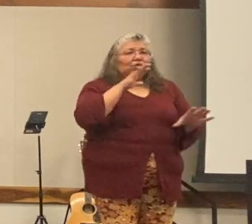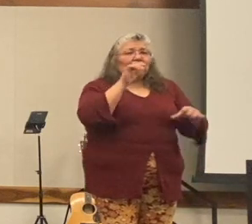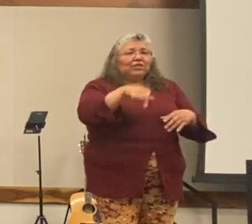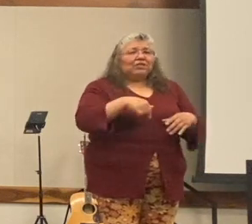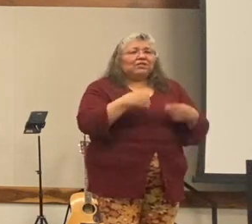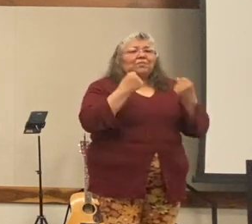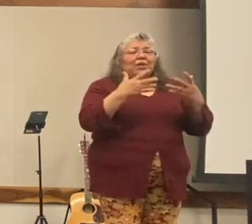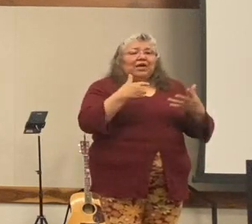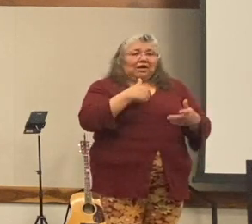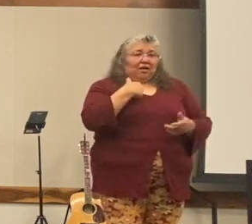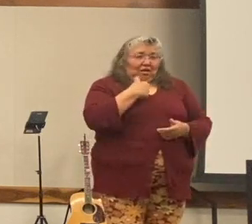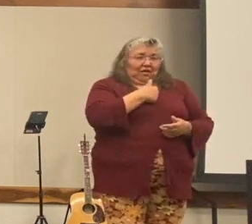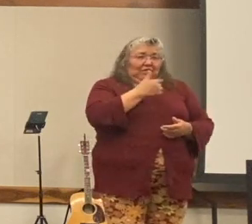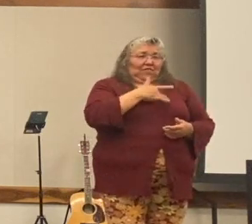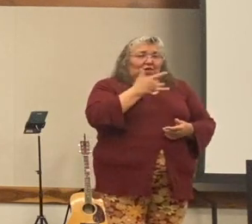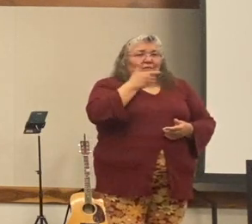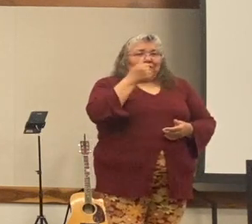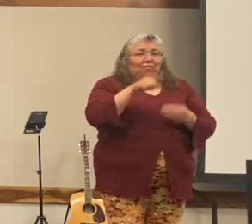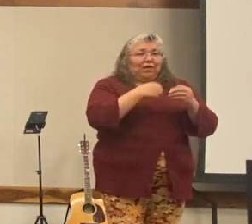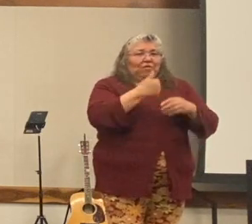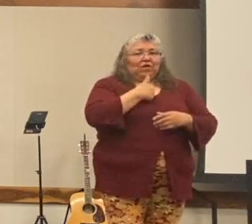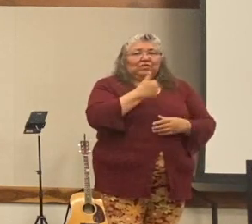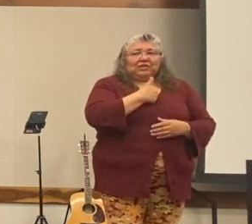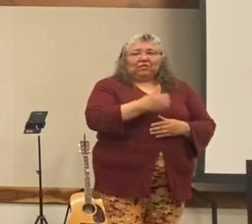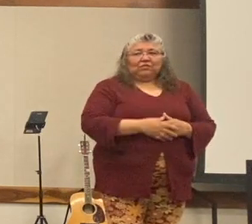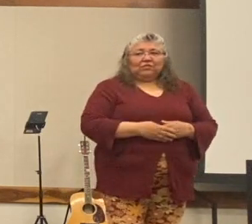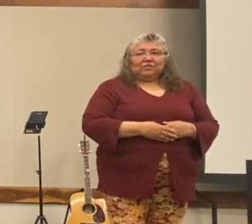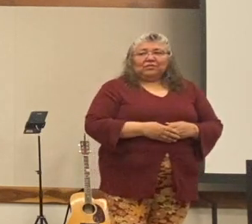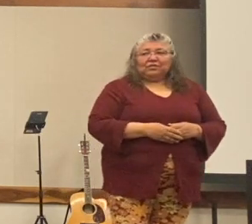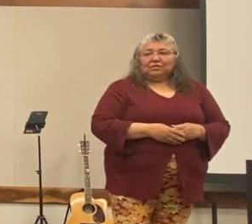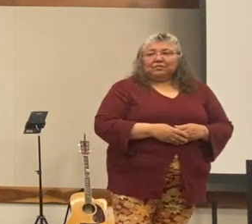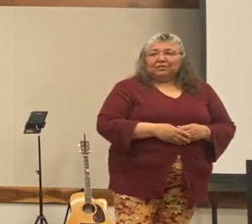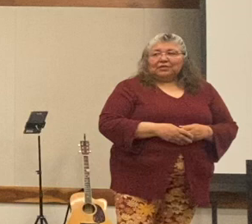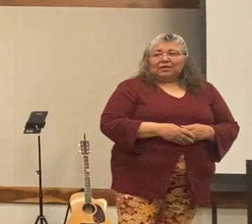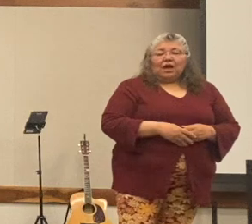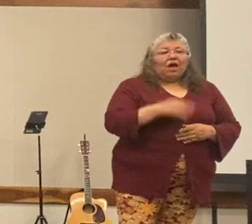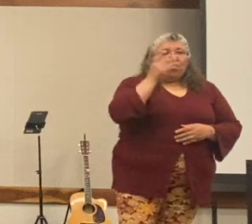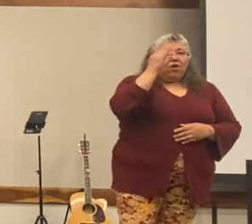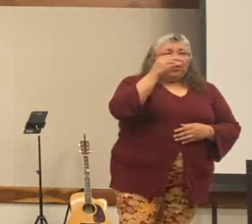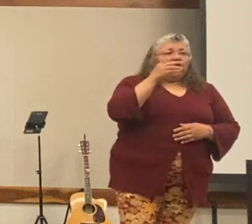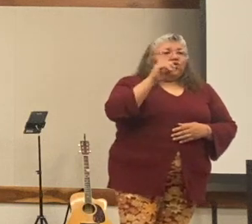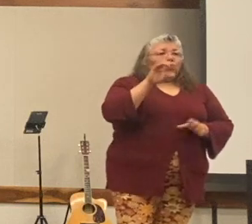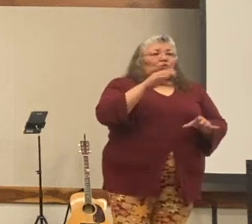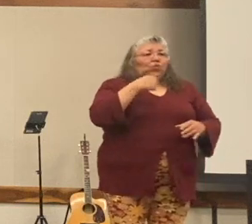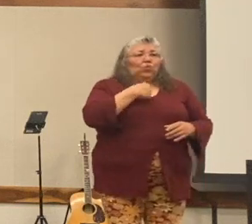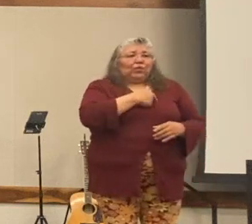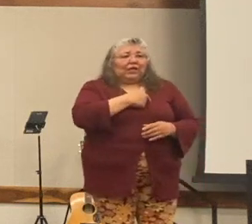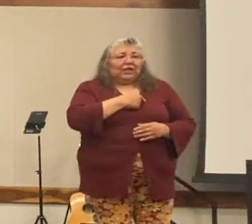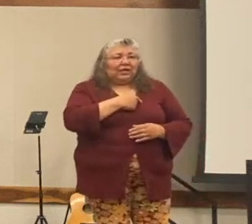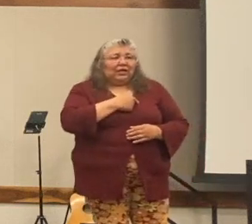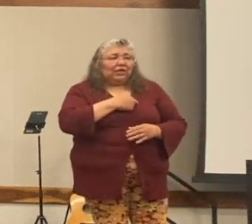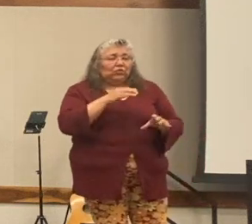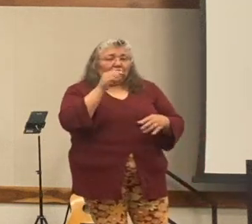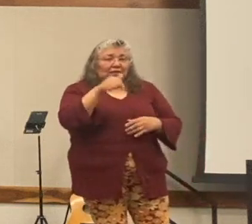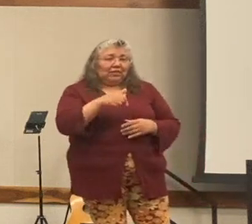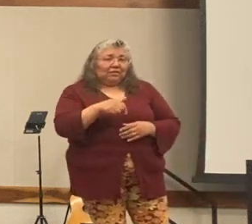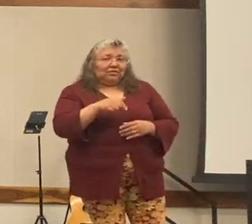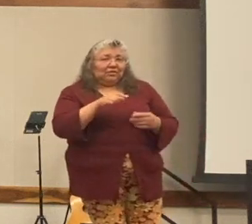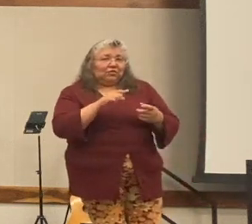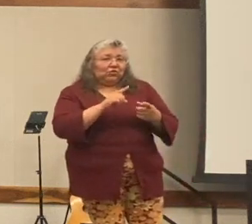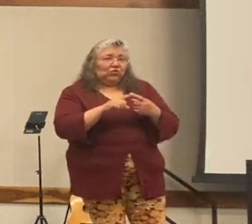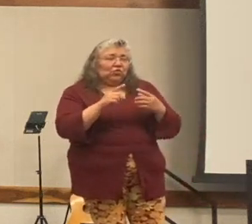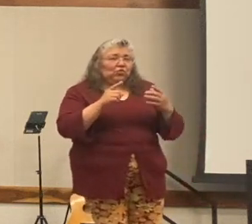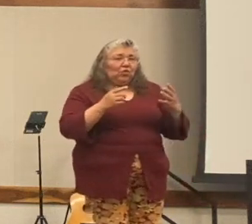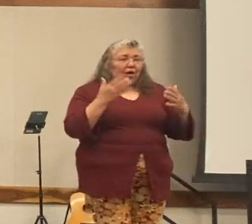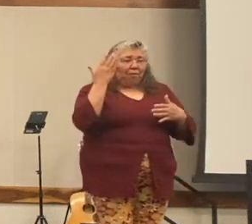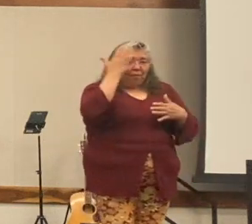to make us feel better about ourselves. I wonder, do we do it to